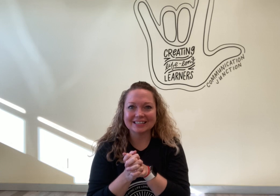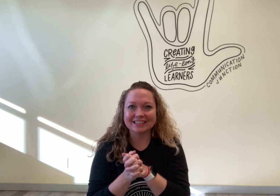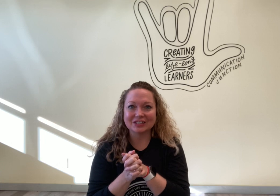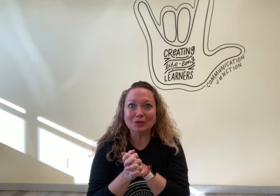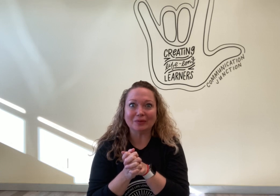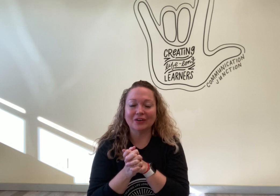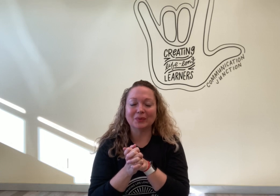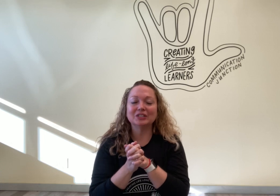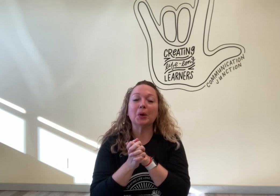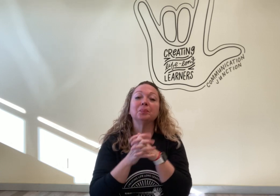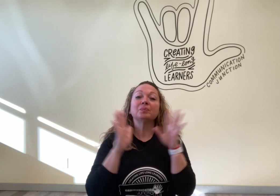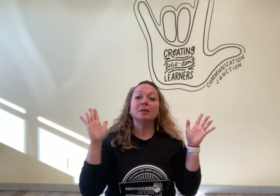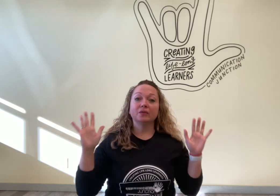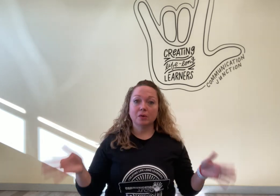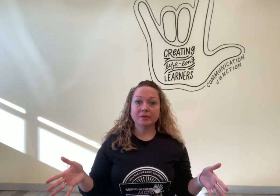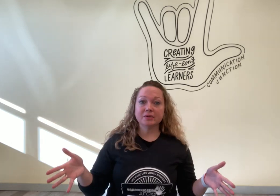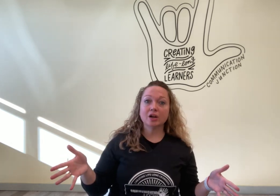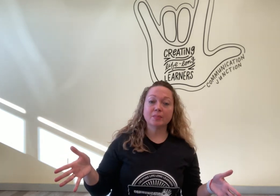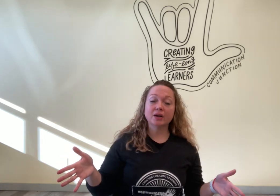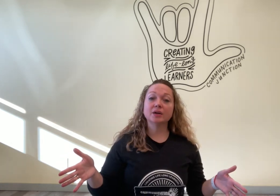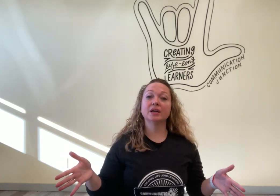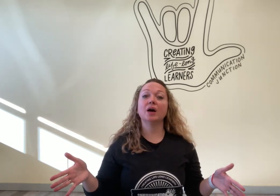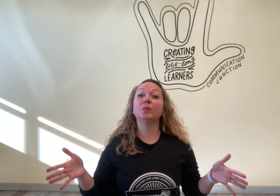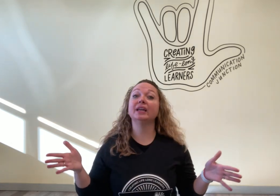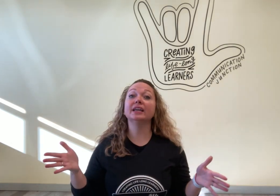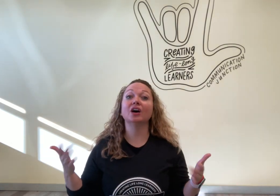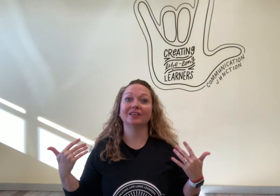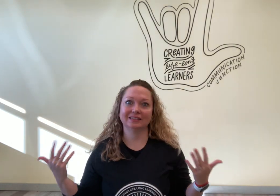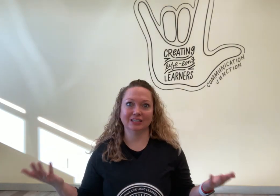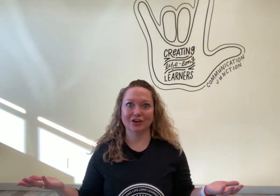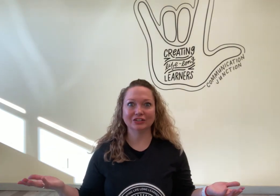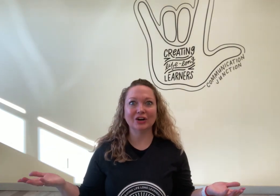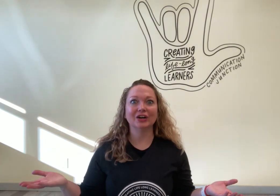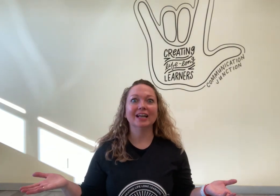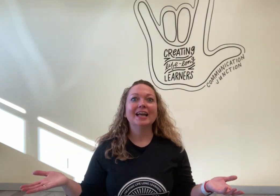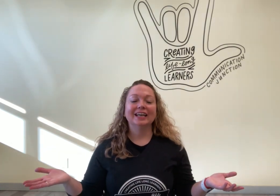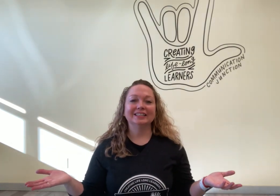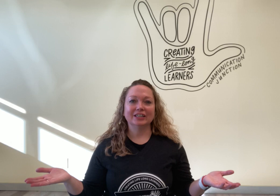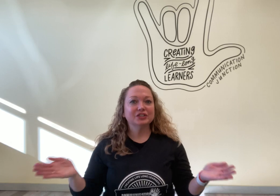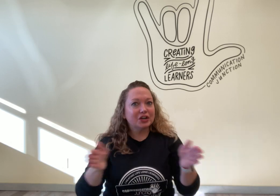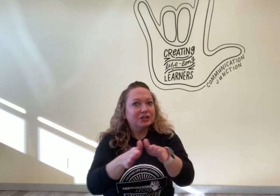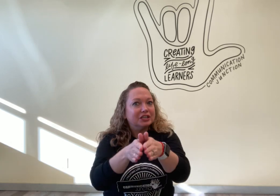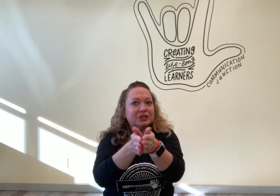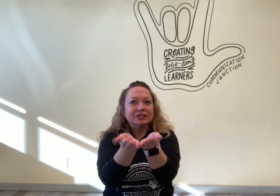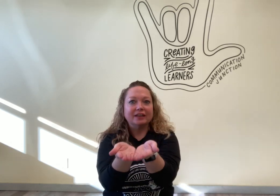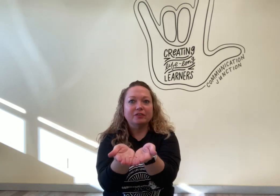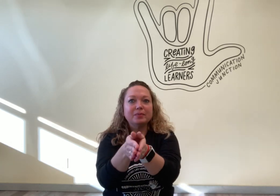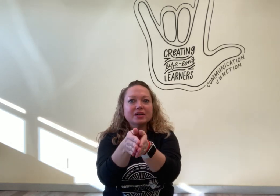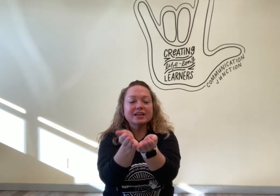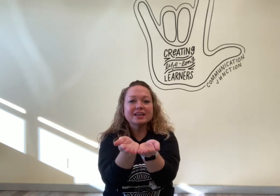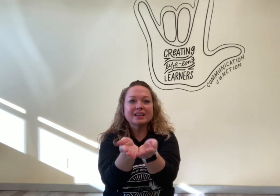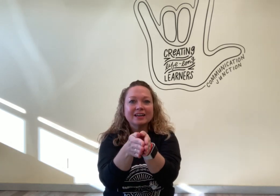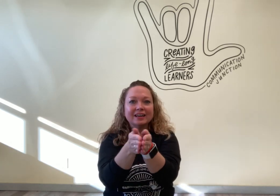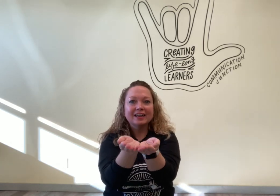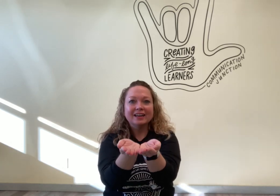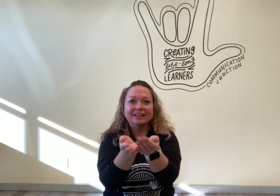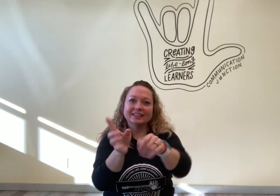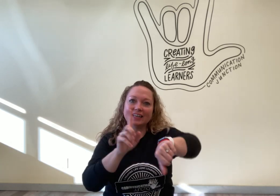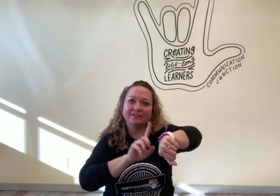a super fun one. So before we read our book, we sing our song. And to sing our song, you need to know the sign for book, and the sign for